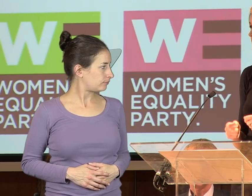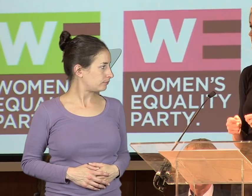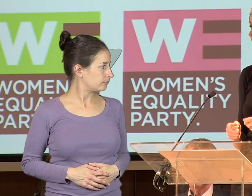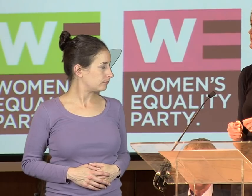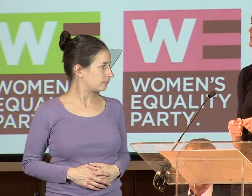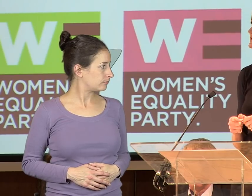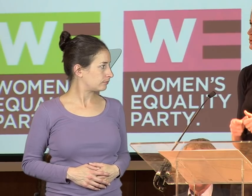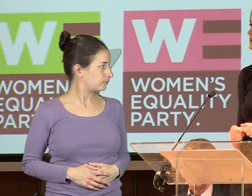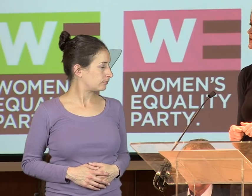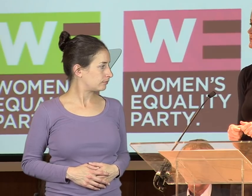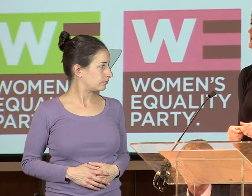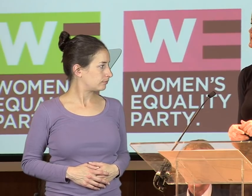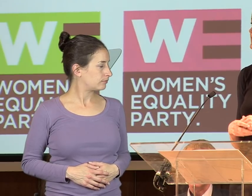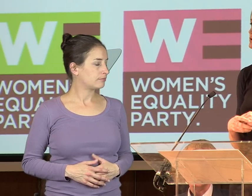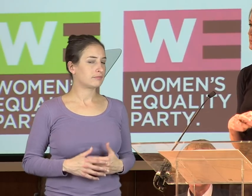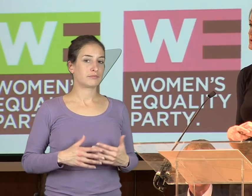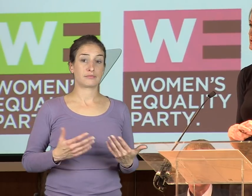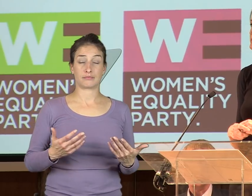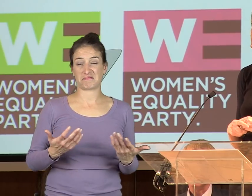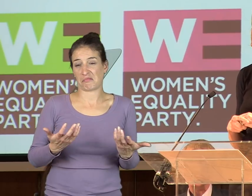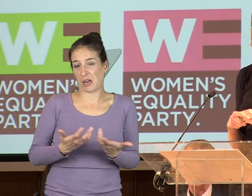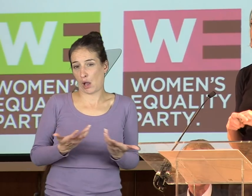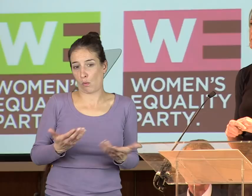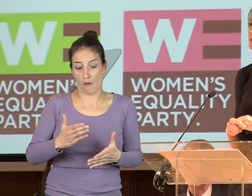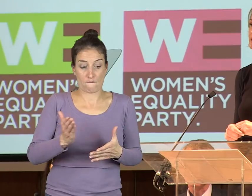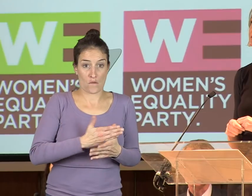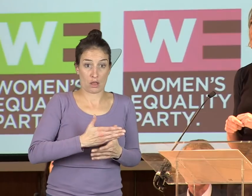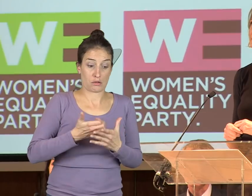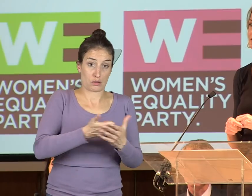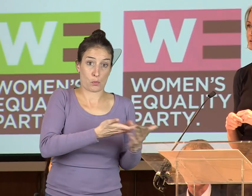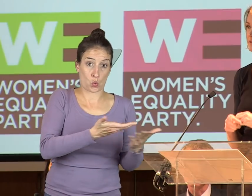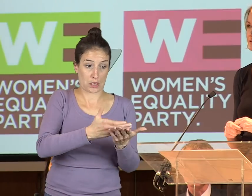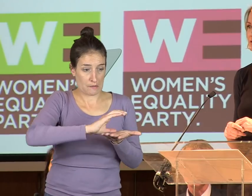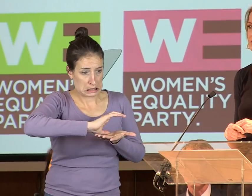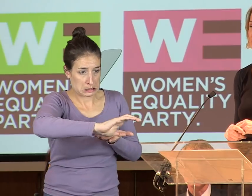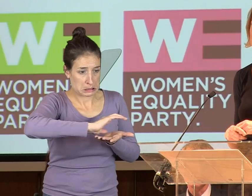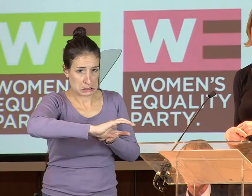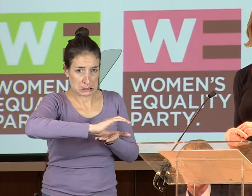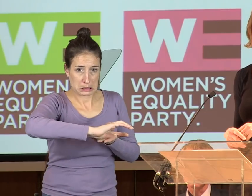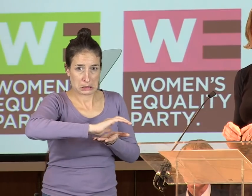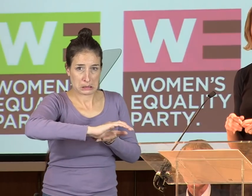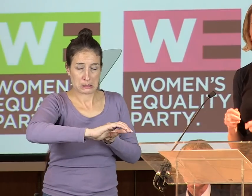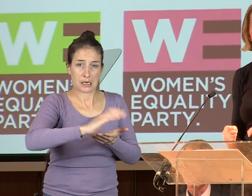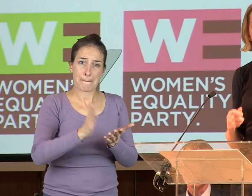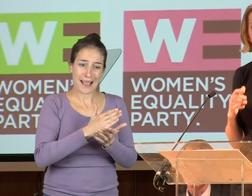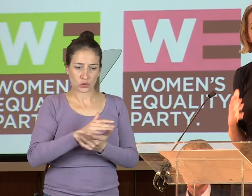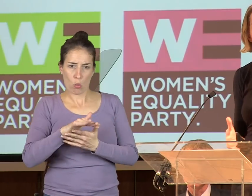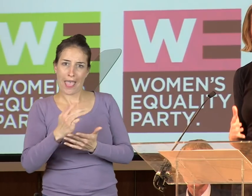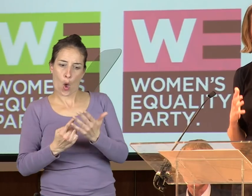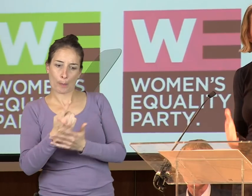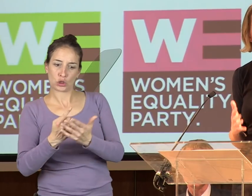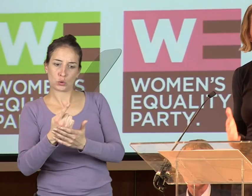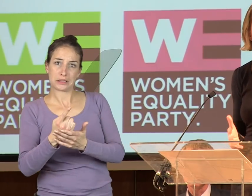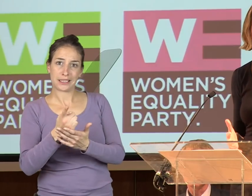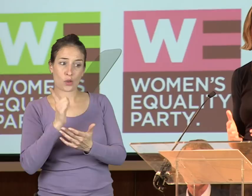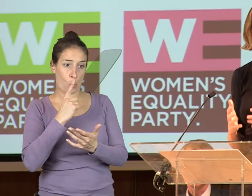First, we must invest in the support services and opportunities that women need to exit the sex industry. And we must drive a